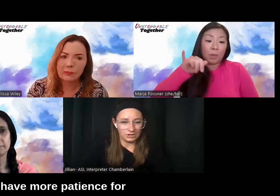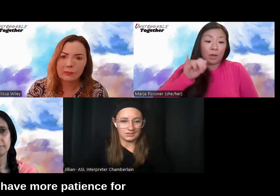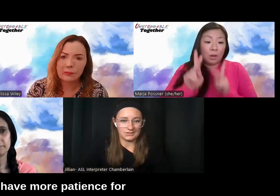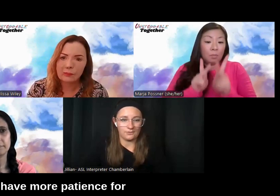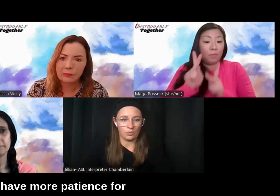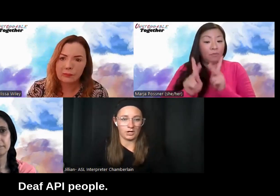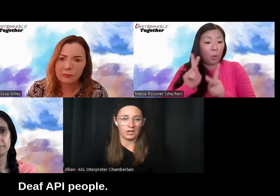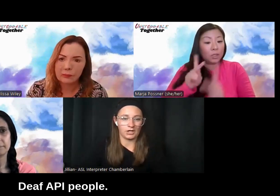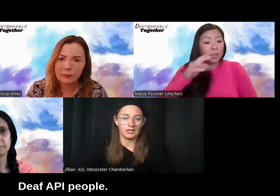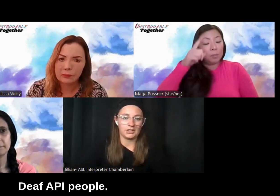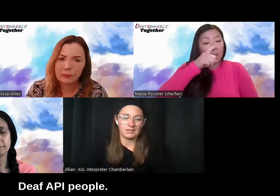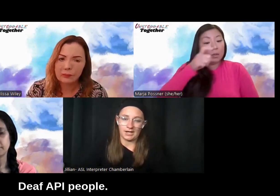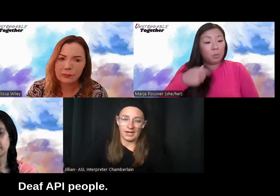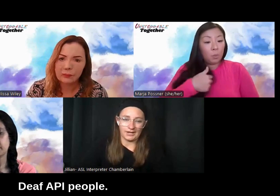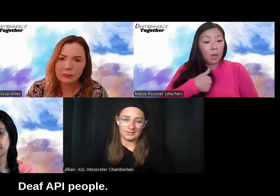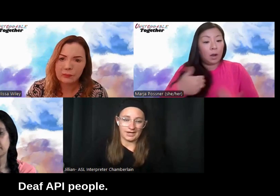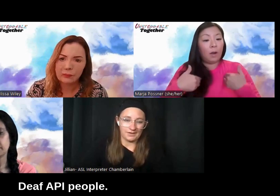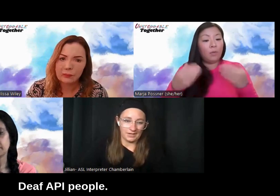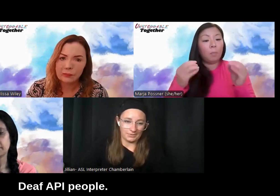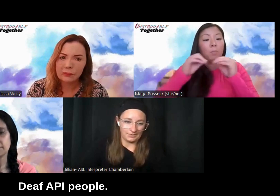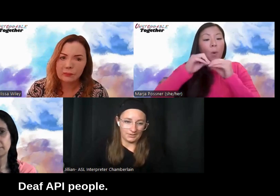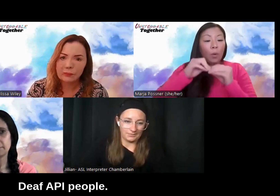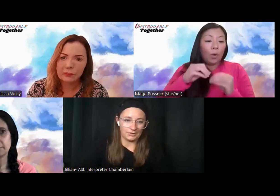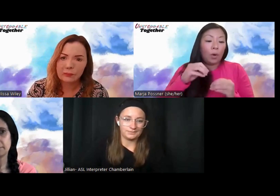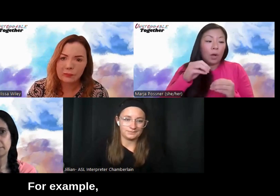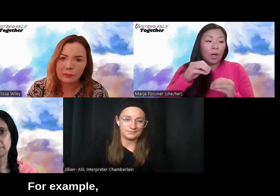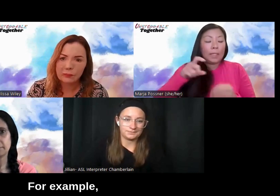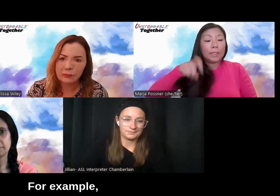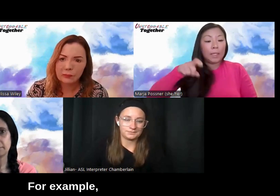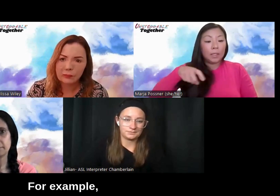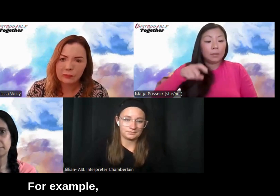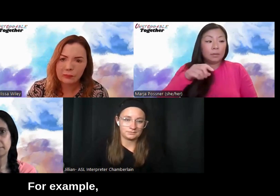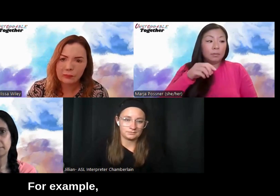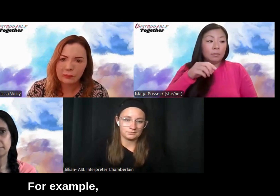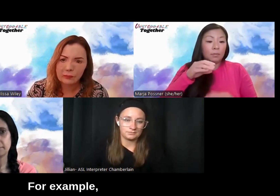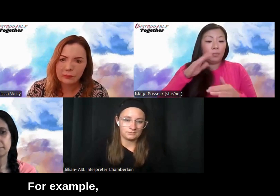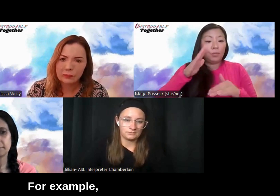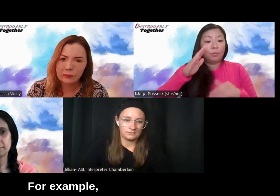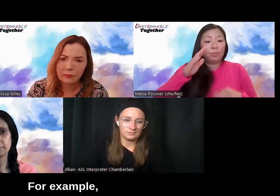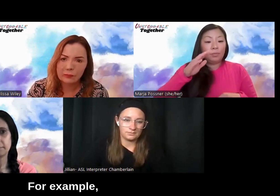have more patience for deaf API people.